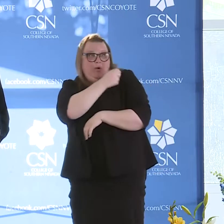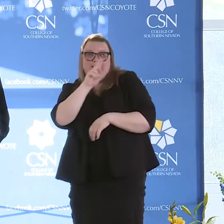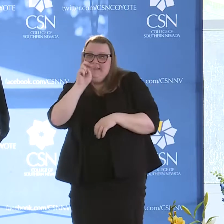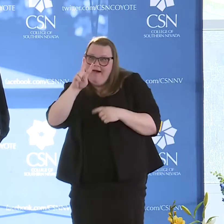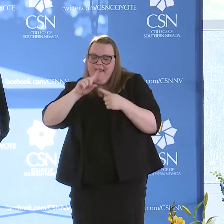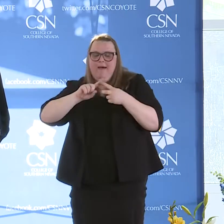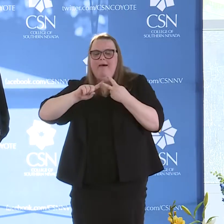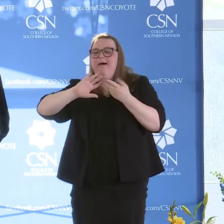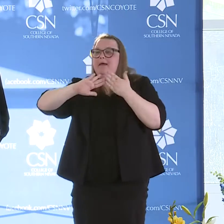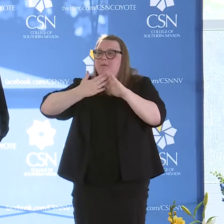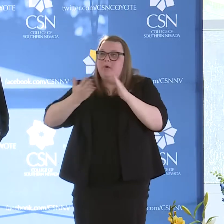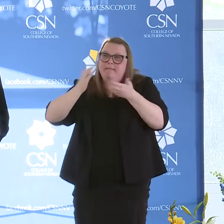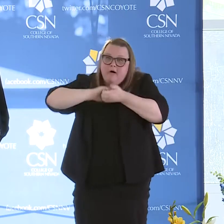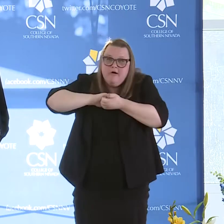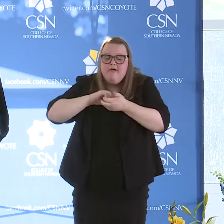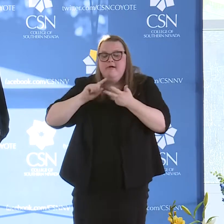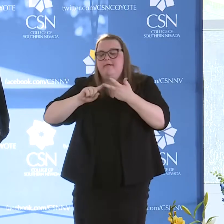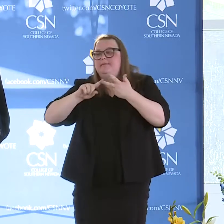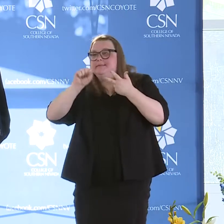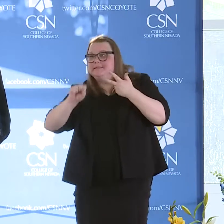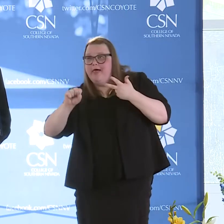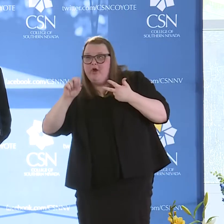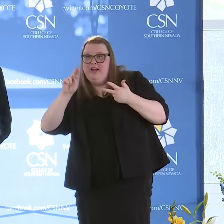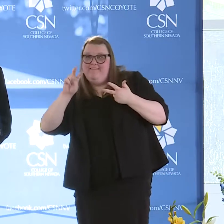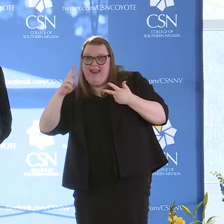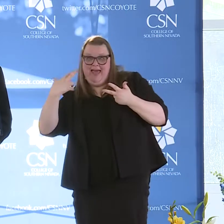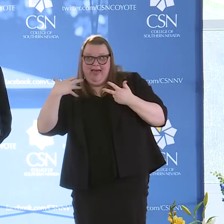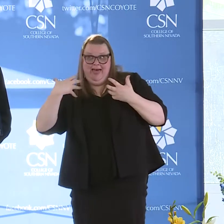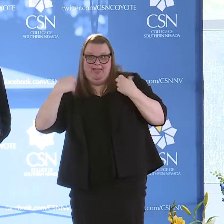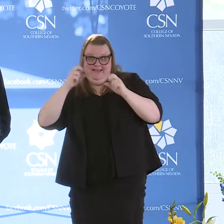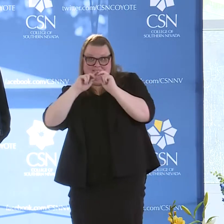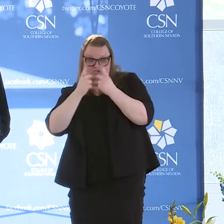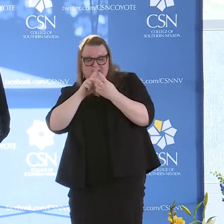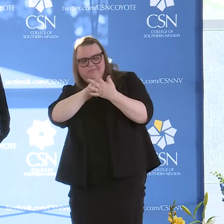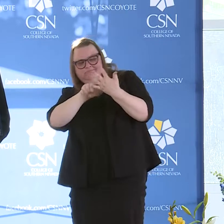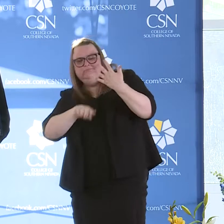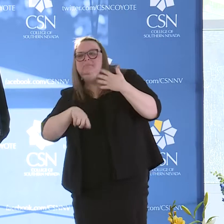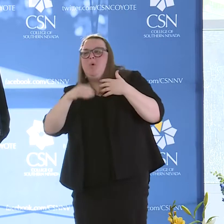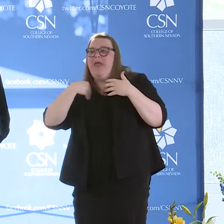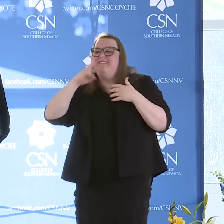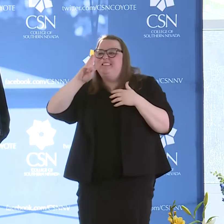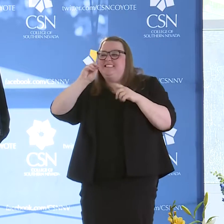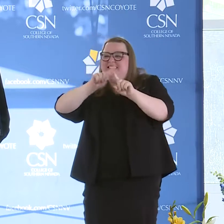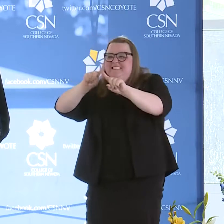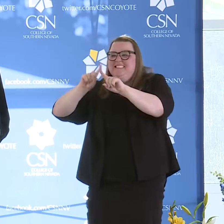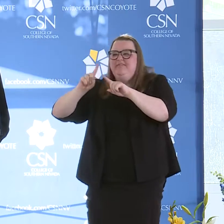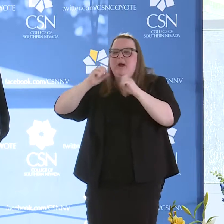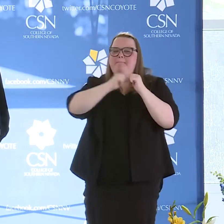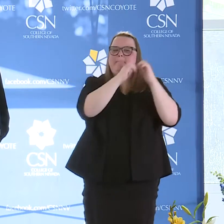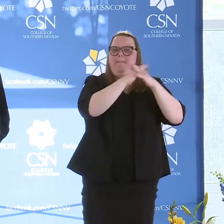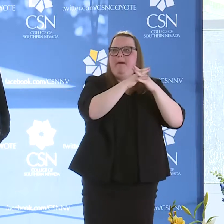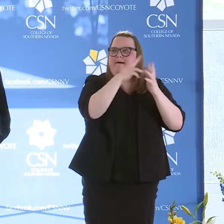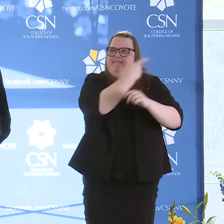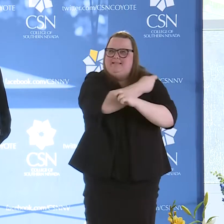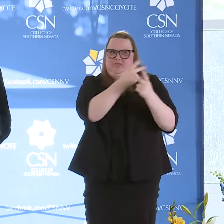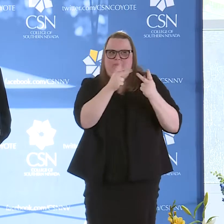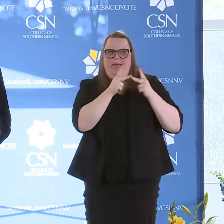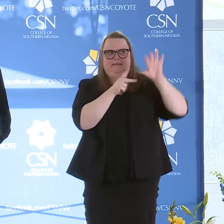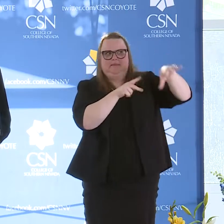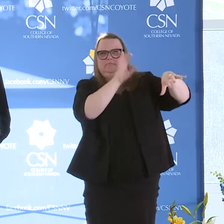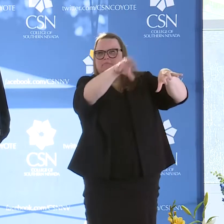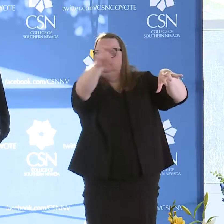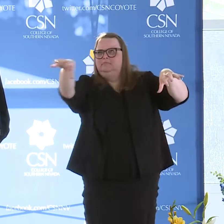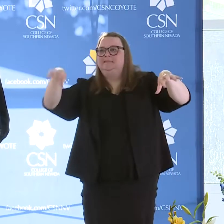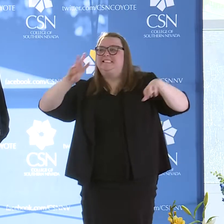Health District, and county leaders, we have 60 pop-up vaccination sites, 60 pop-up